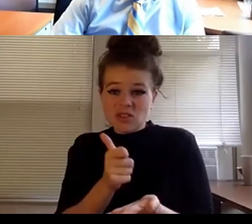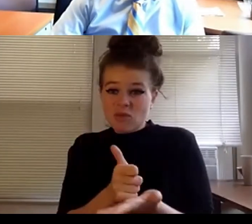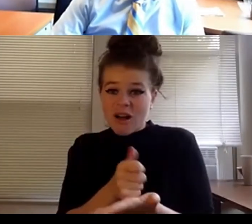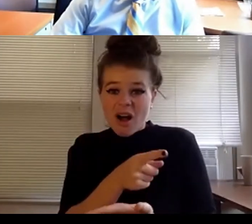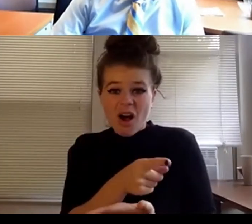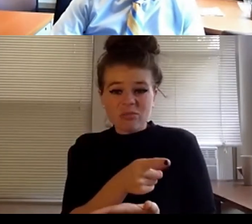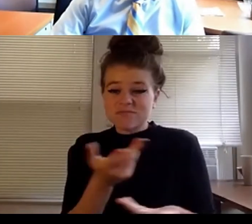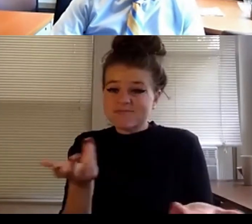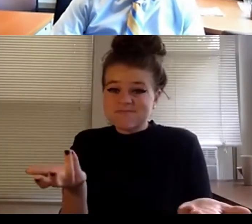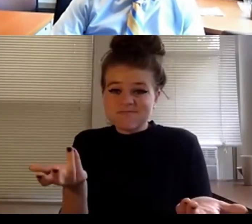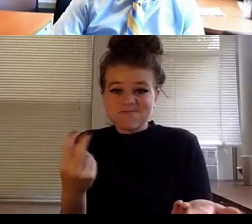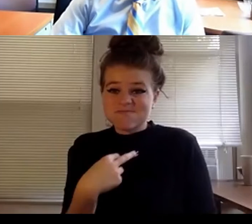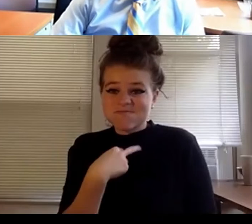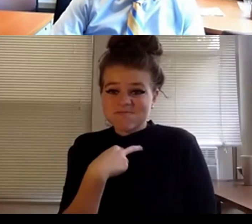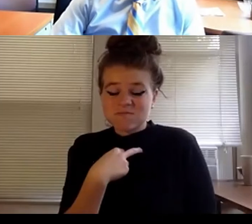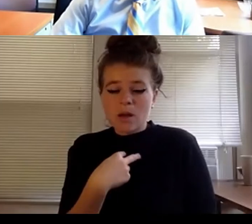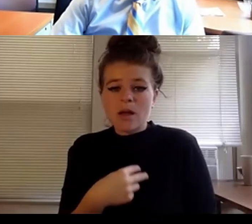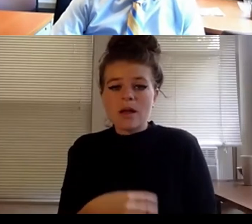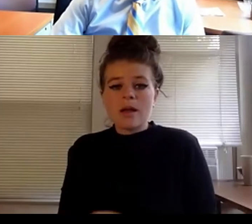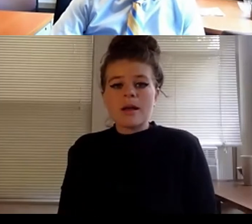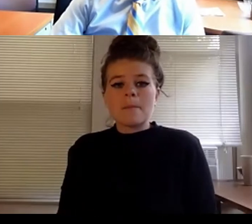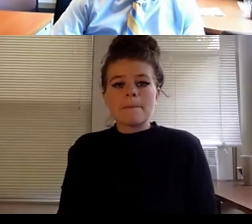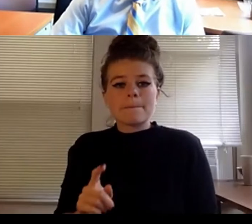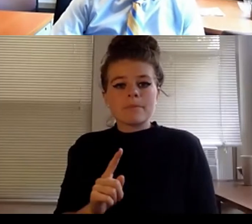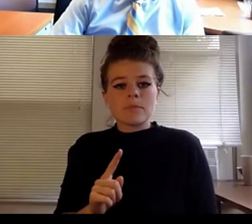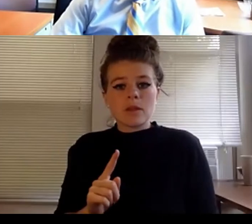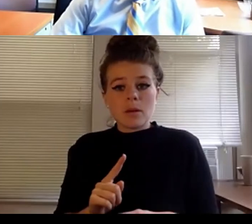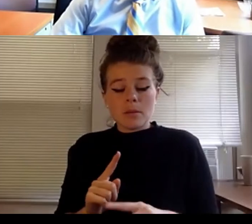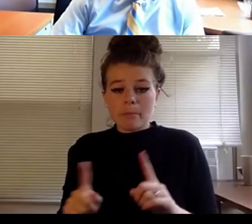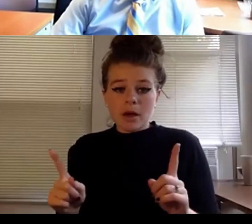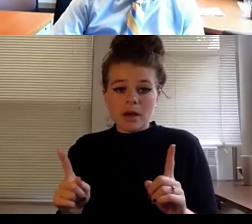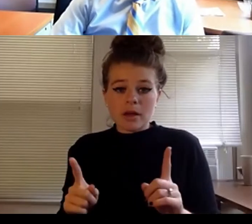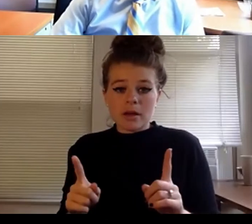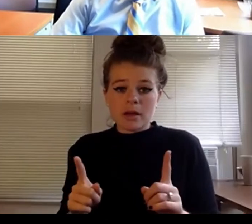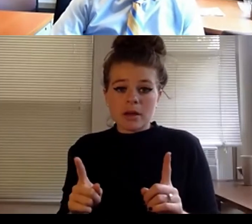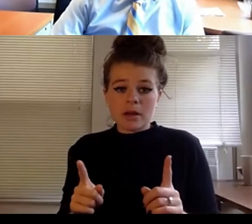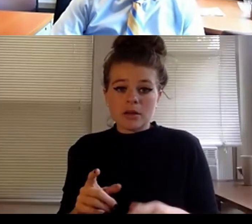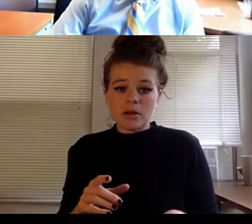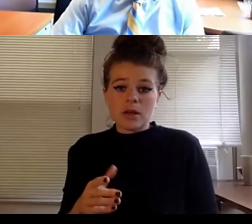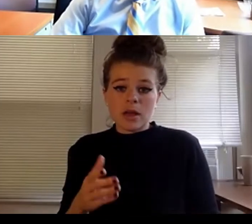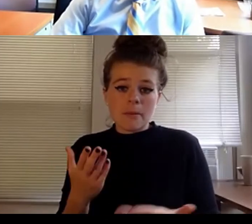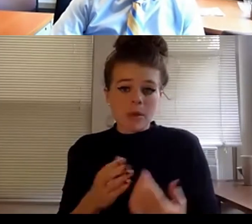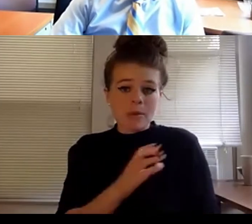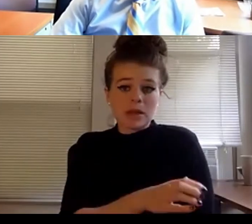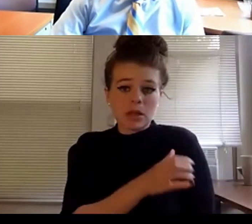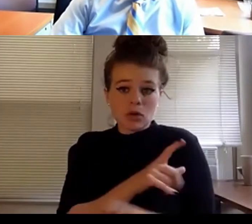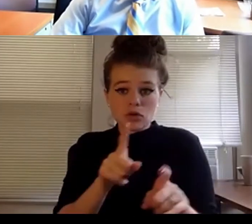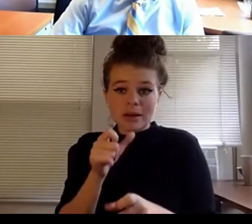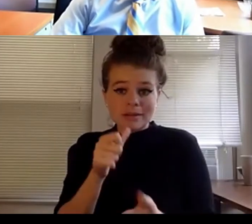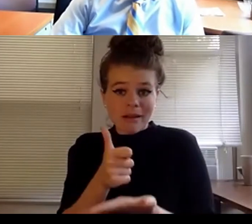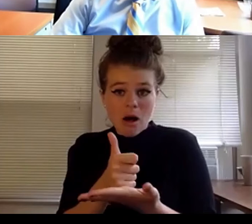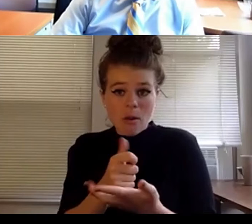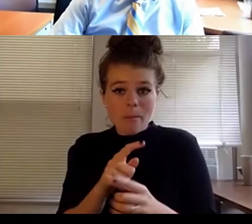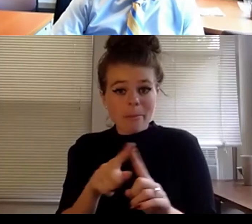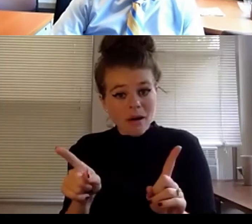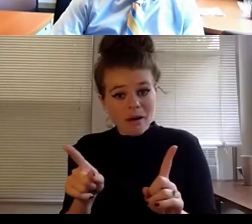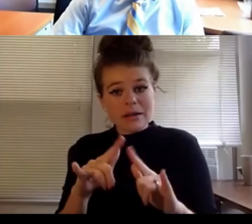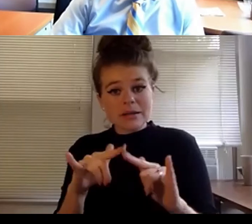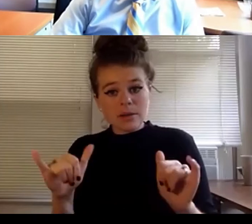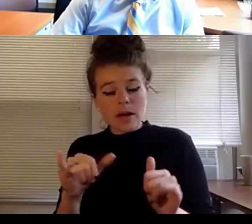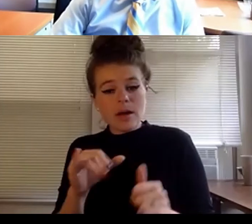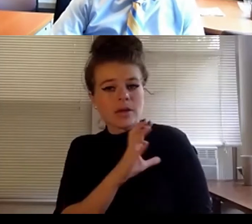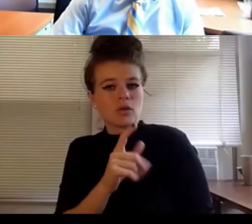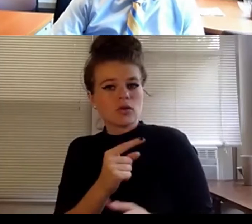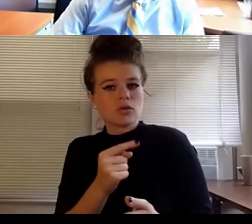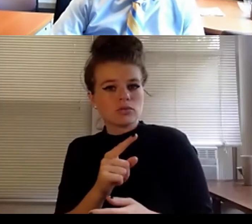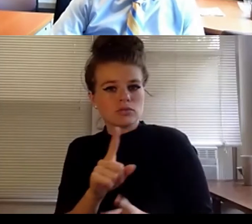hope, the clinical trial didn't help. But on the other, the clinical trial did help